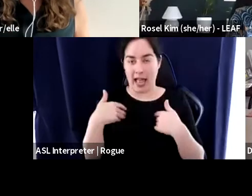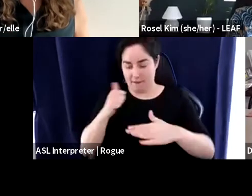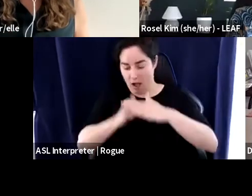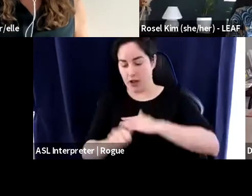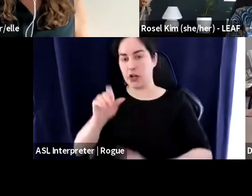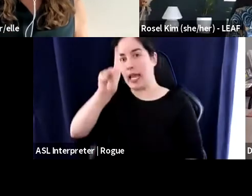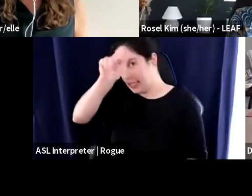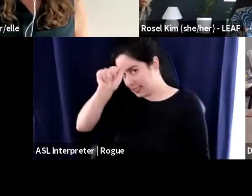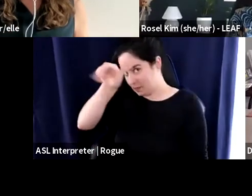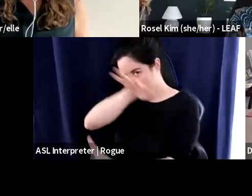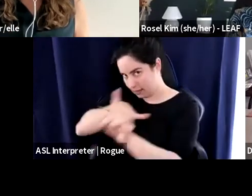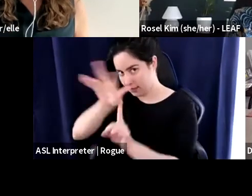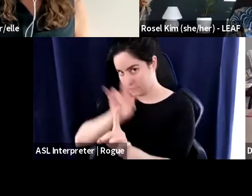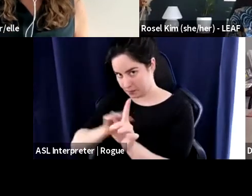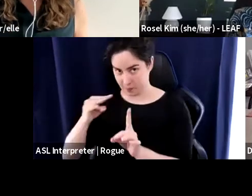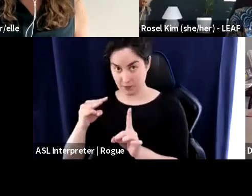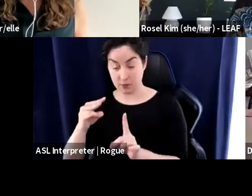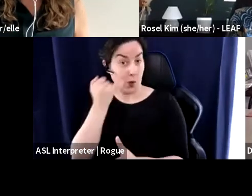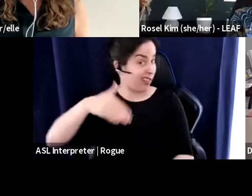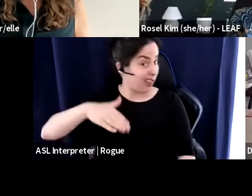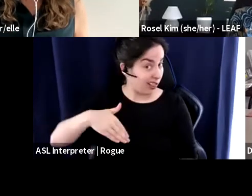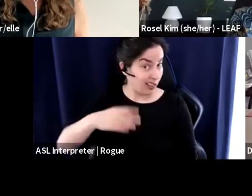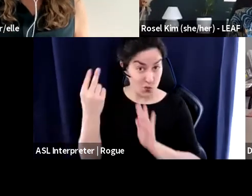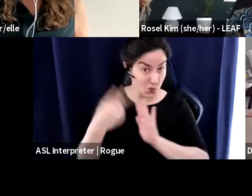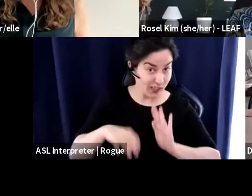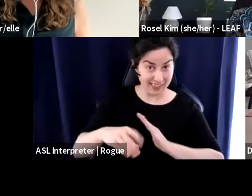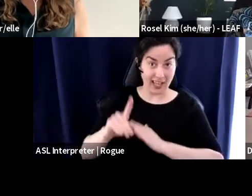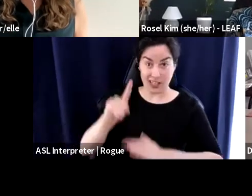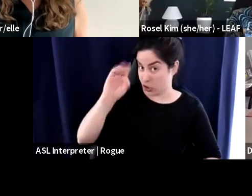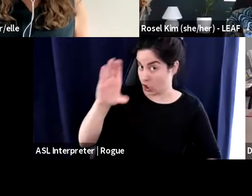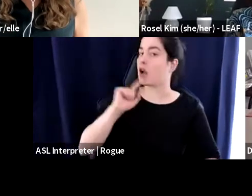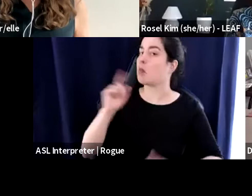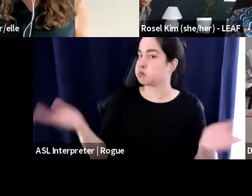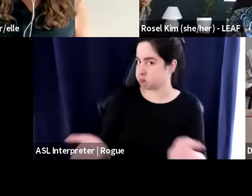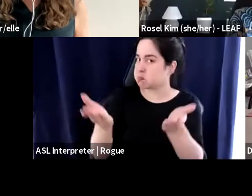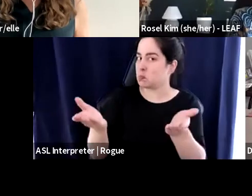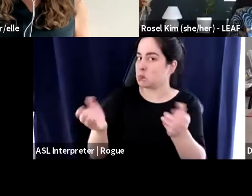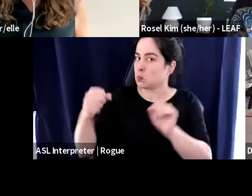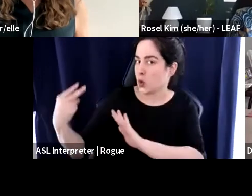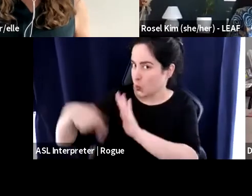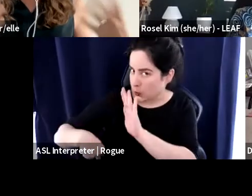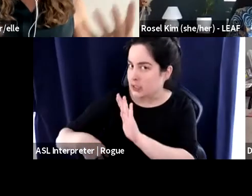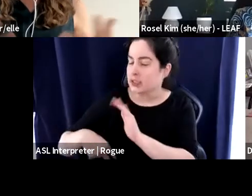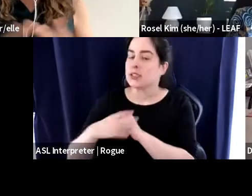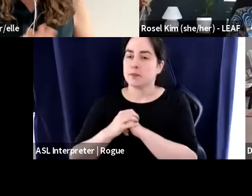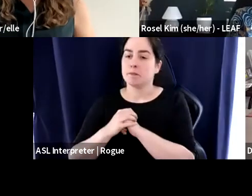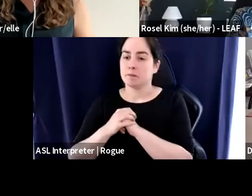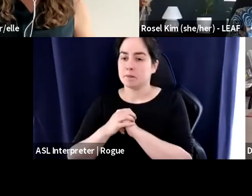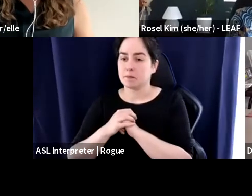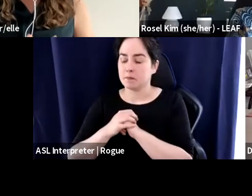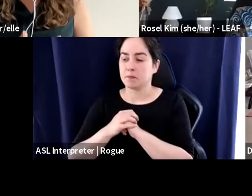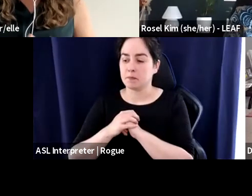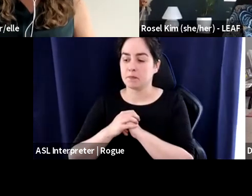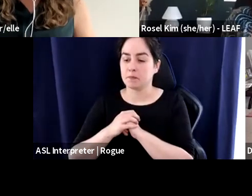if you haven't yet read the convention, I encourage everybody to go and take a look at it. And so part of the work that this